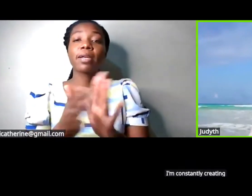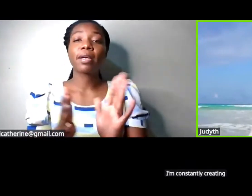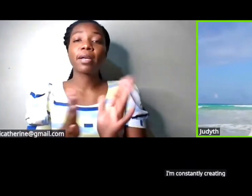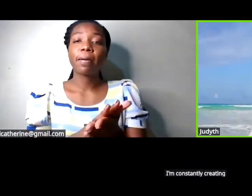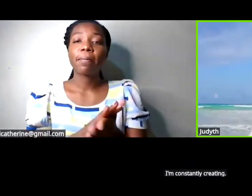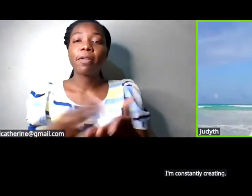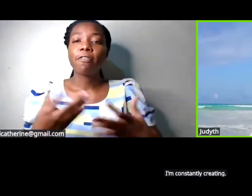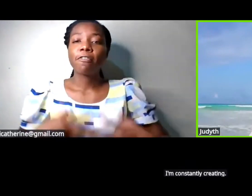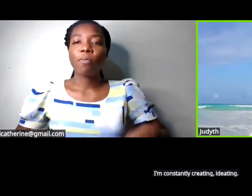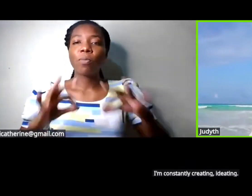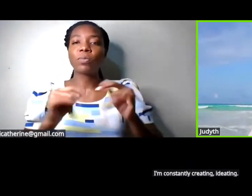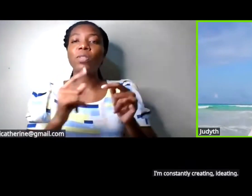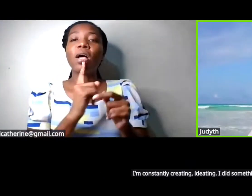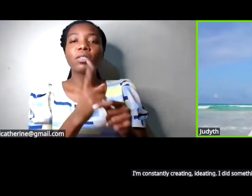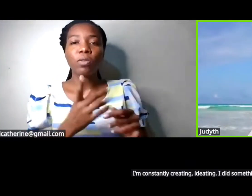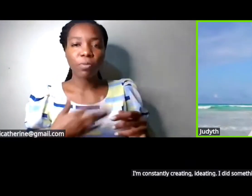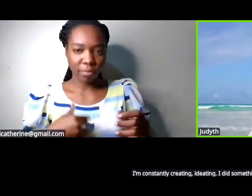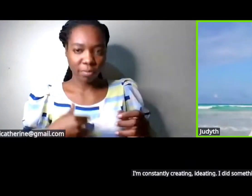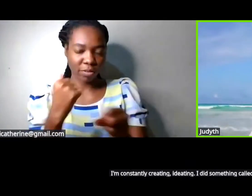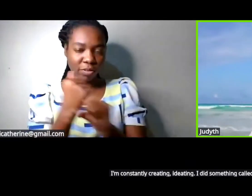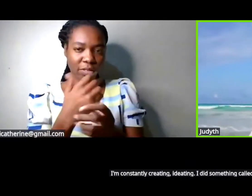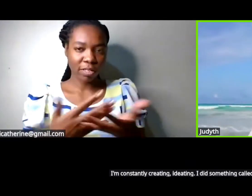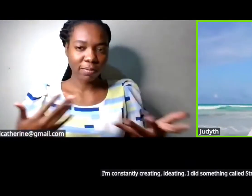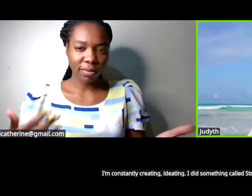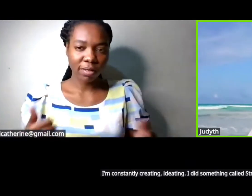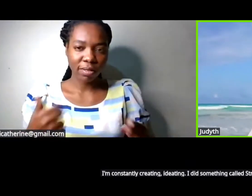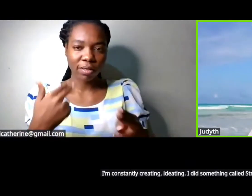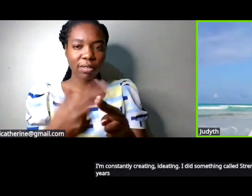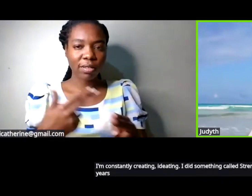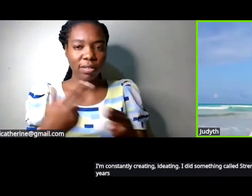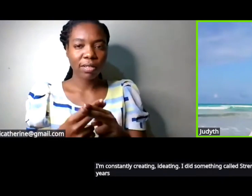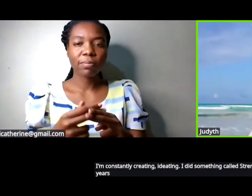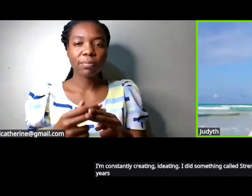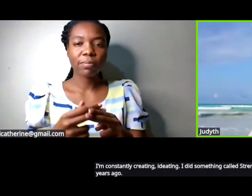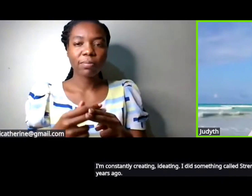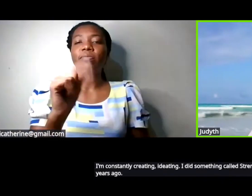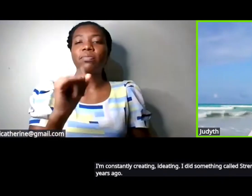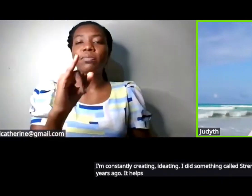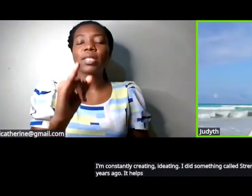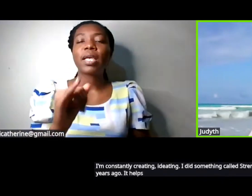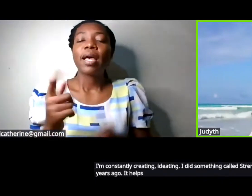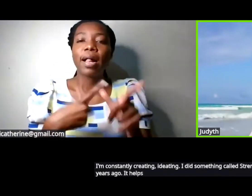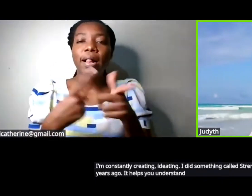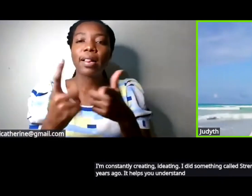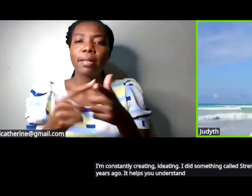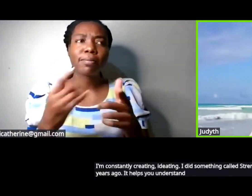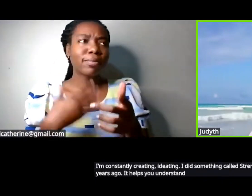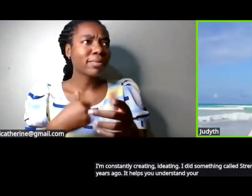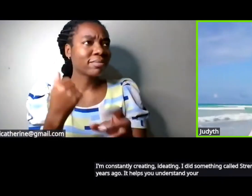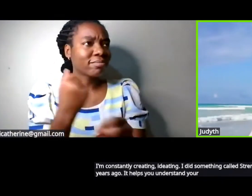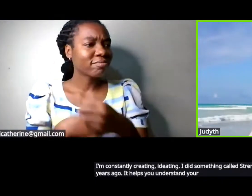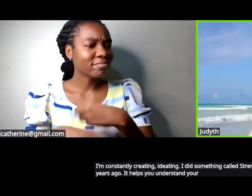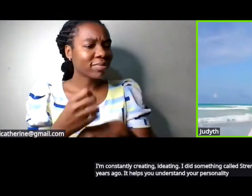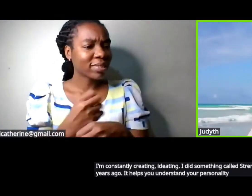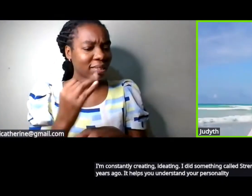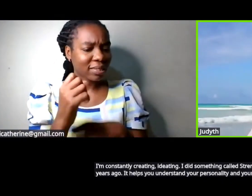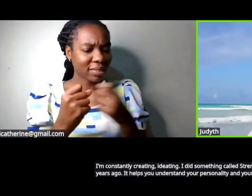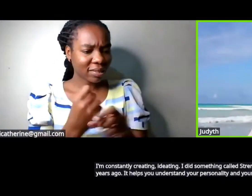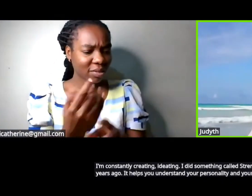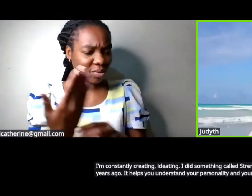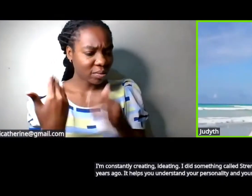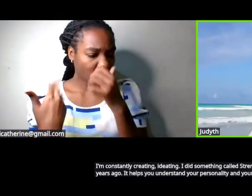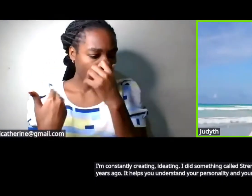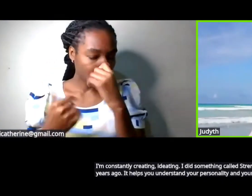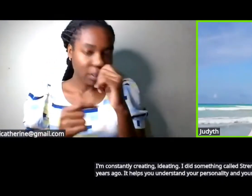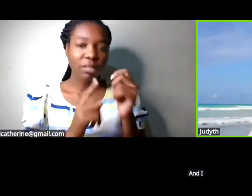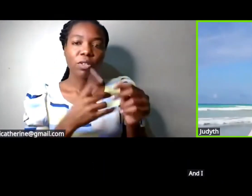I did something called Strength Finder a few years ago. It helps you understand your personality and your behaviors. And I found